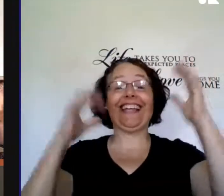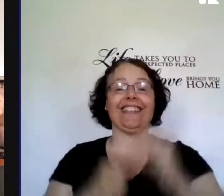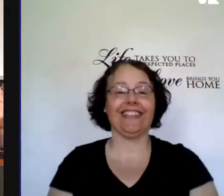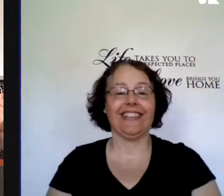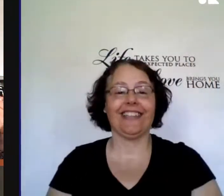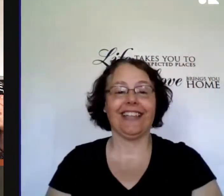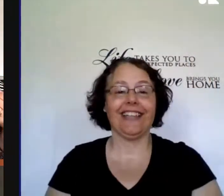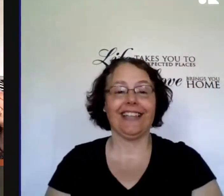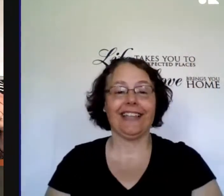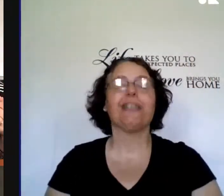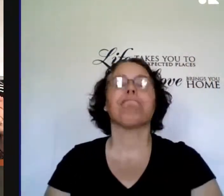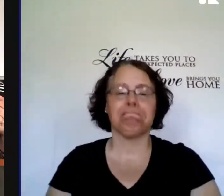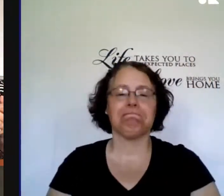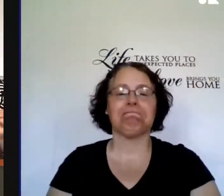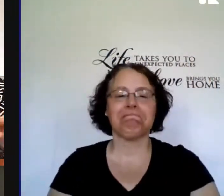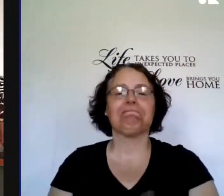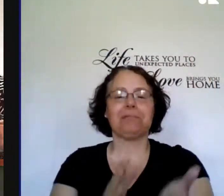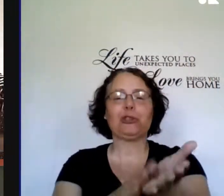hooray! Great